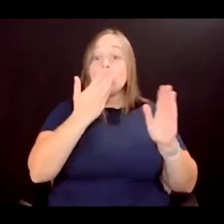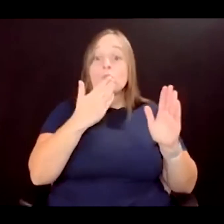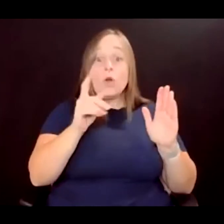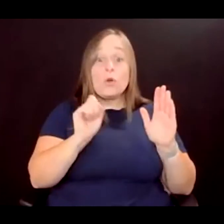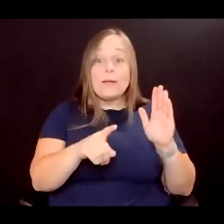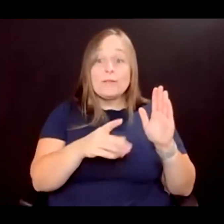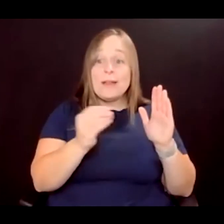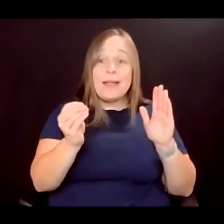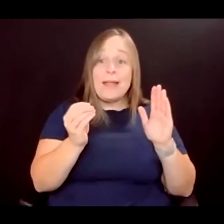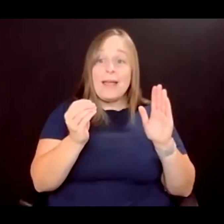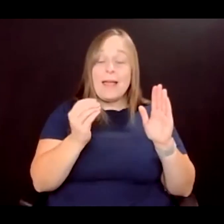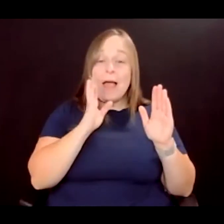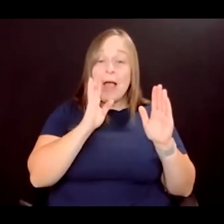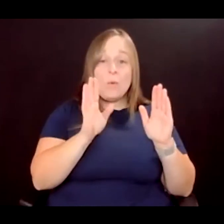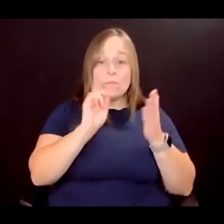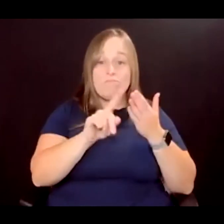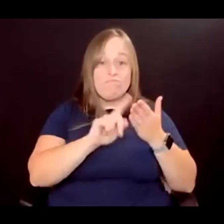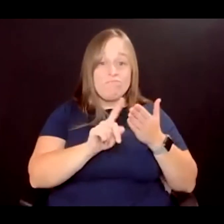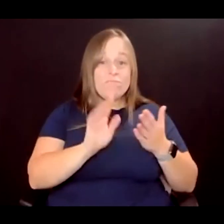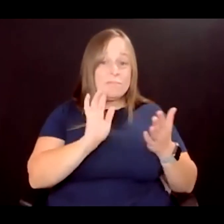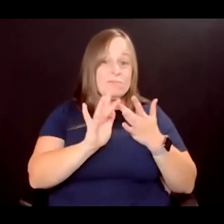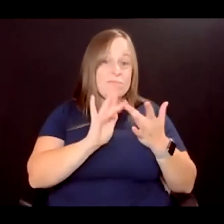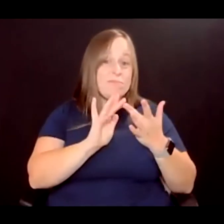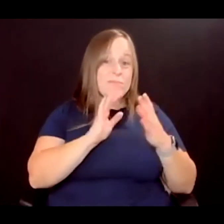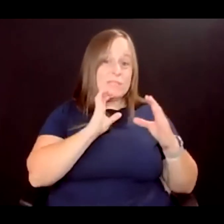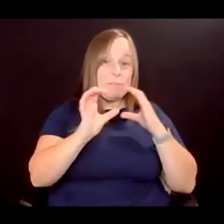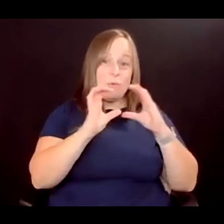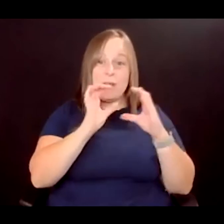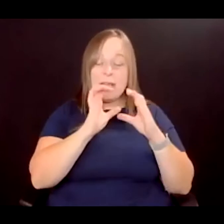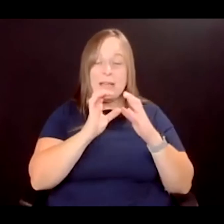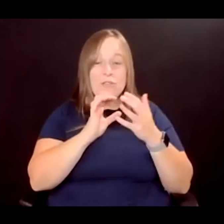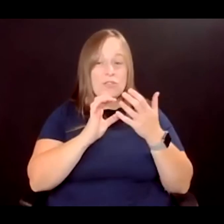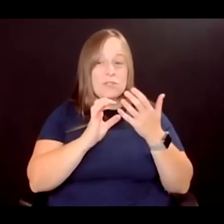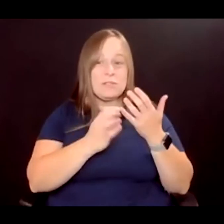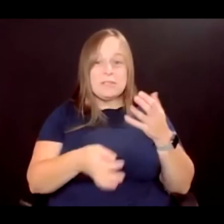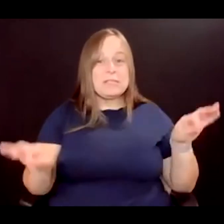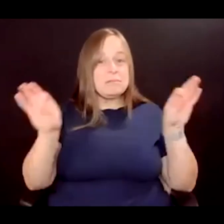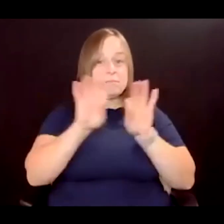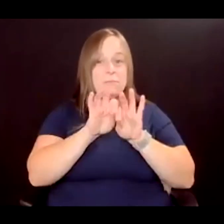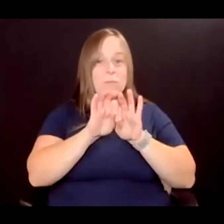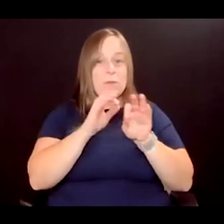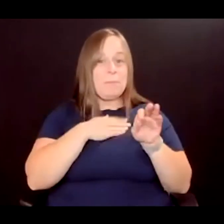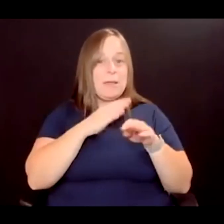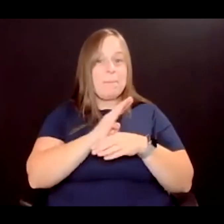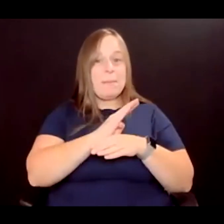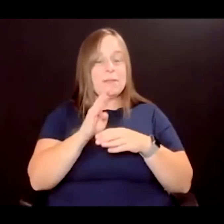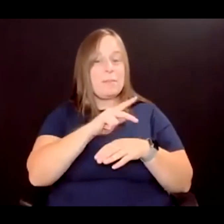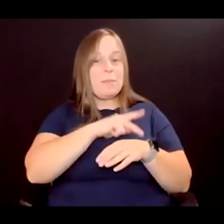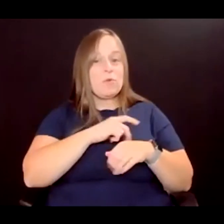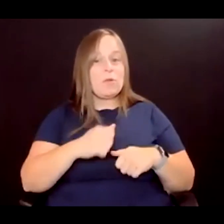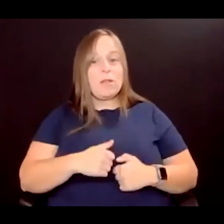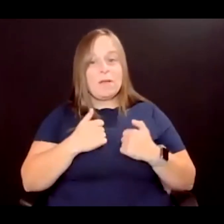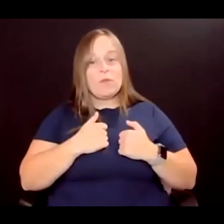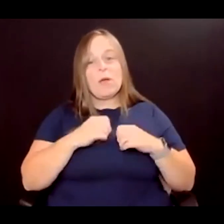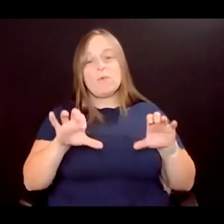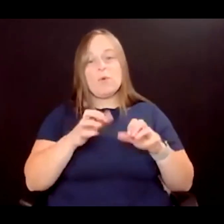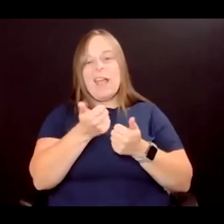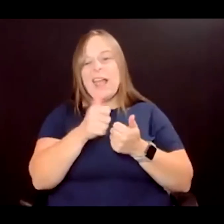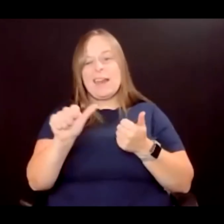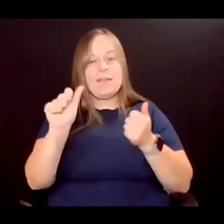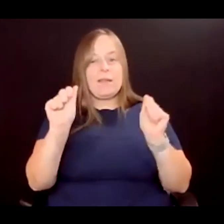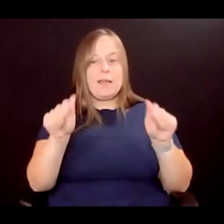homeowner, shoveling and many times making a small snowbank on the landscape strip. Mhm. And then when you get more